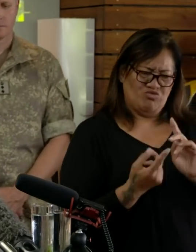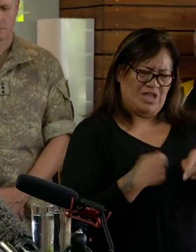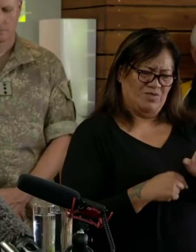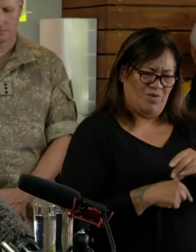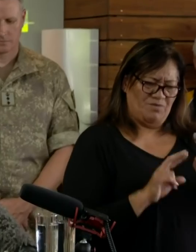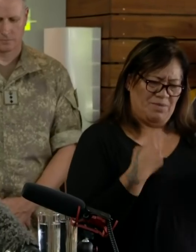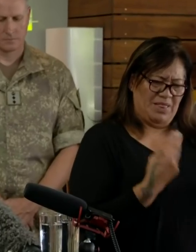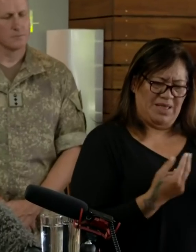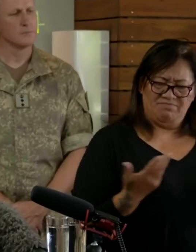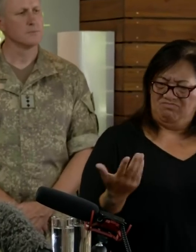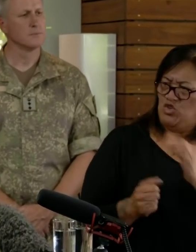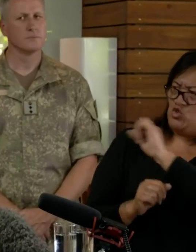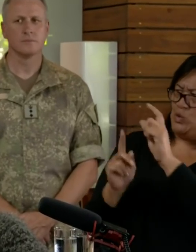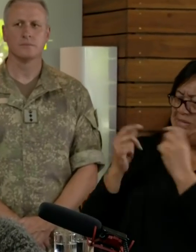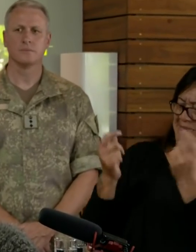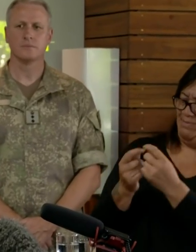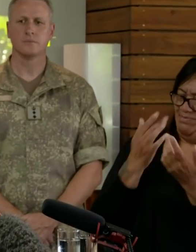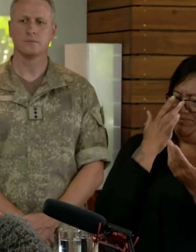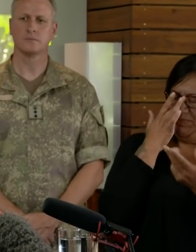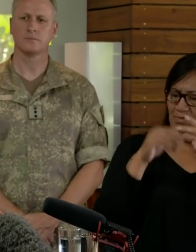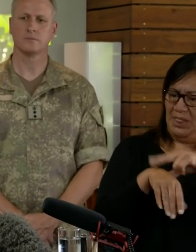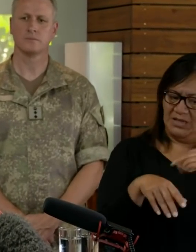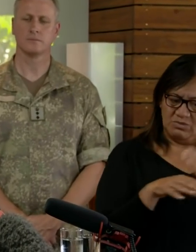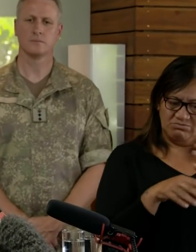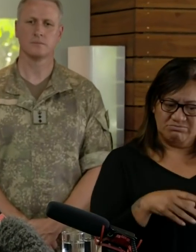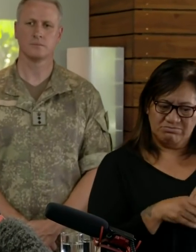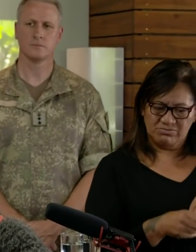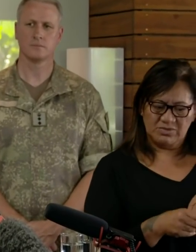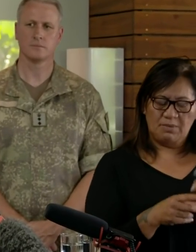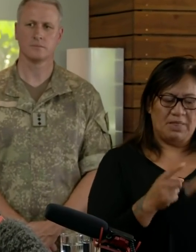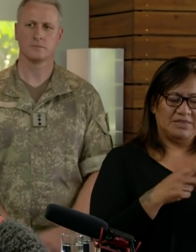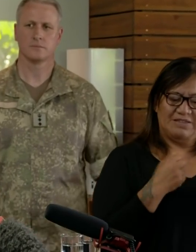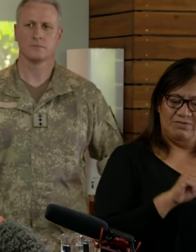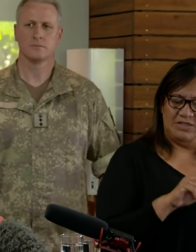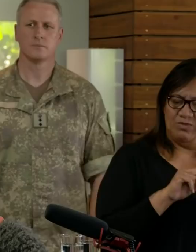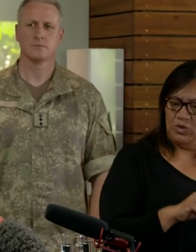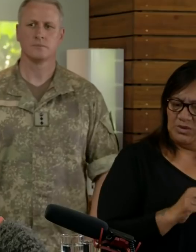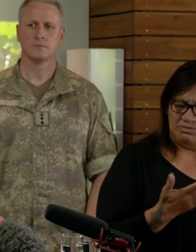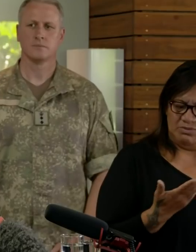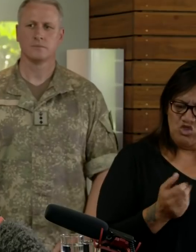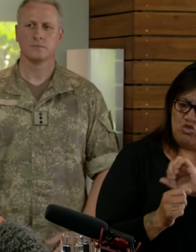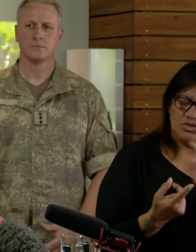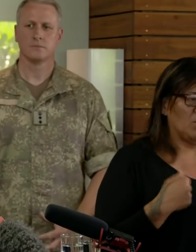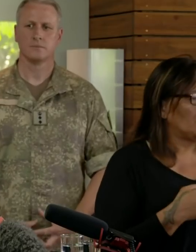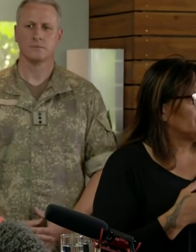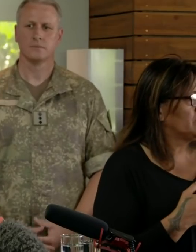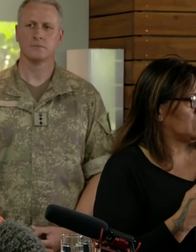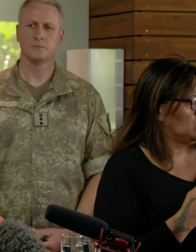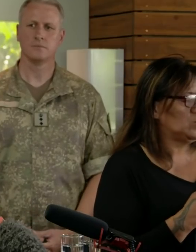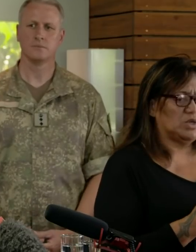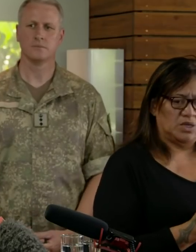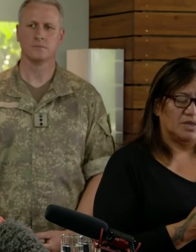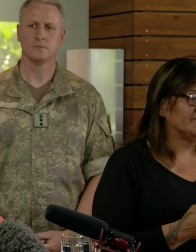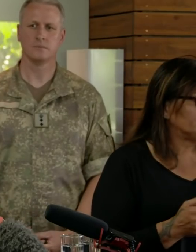recovered. What about your team? What about the police who have been working on the Defence Force as well? Look, right now, Mike, thank you for asking. They're